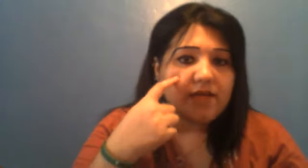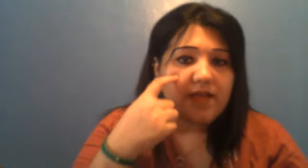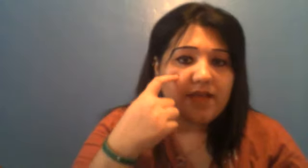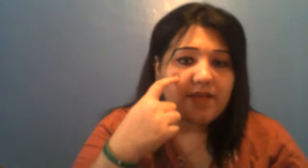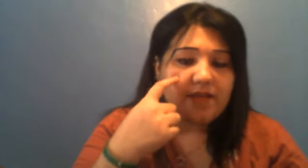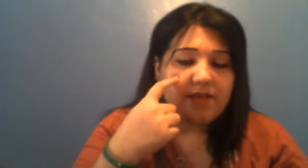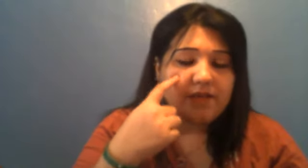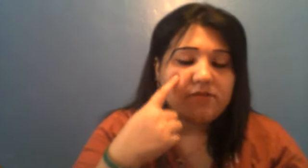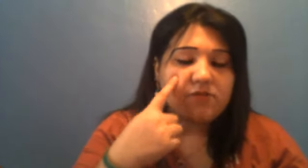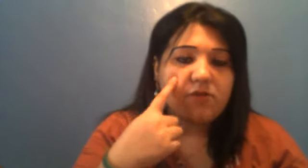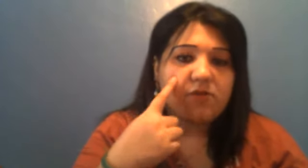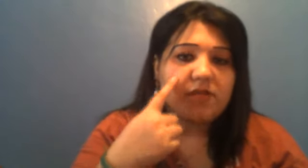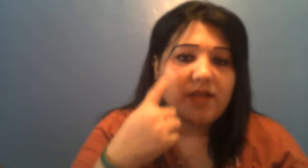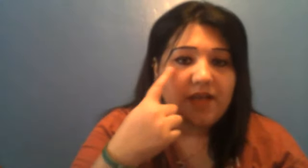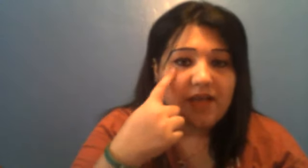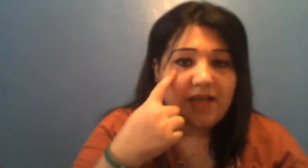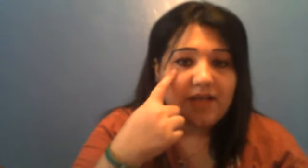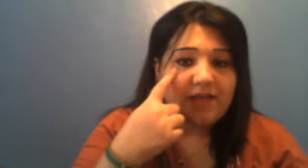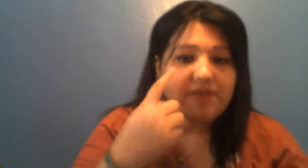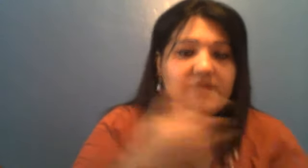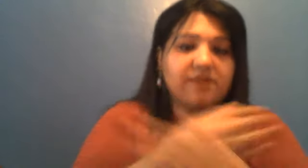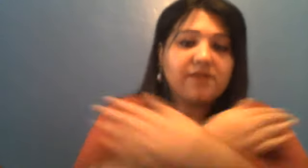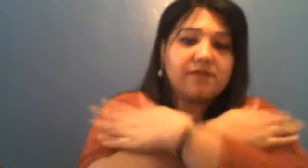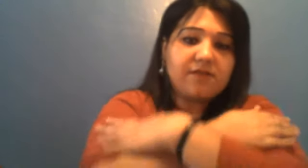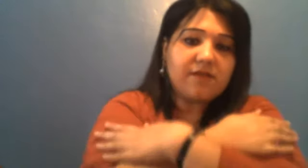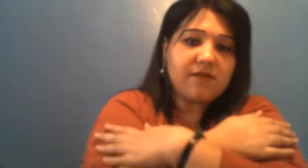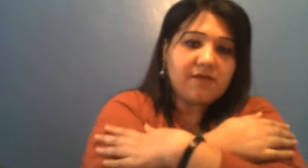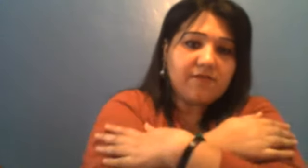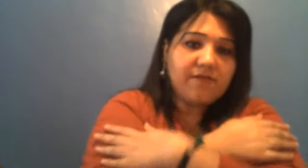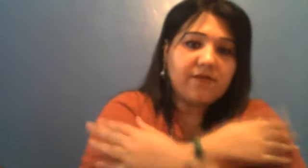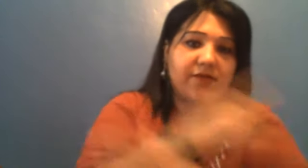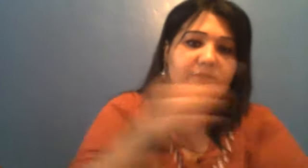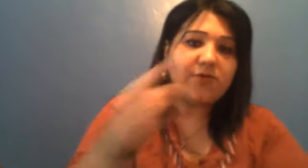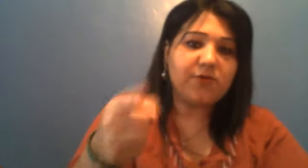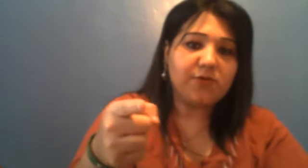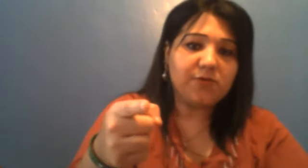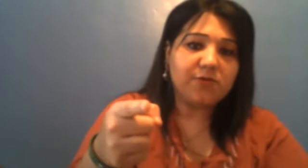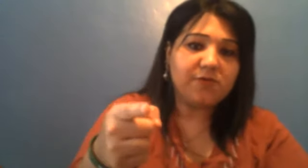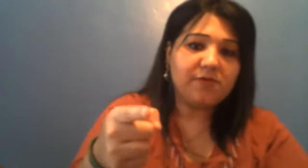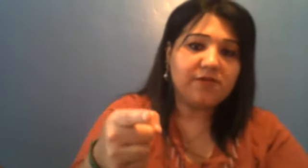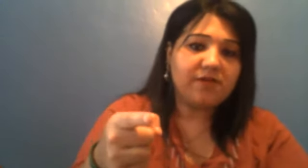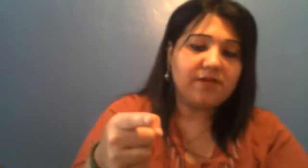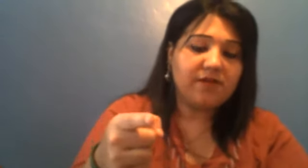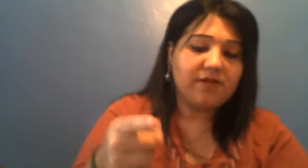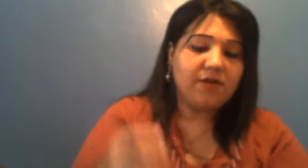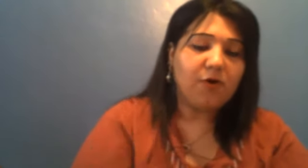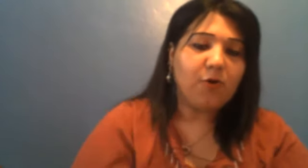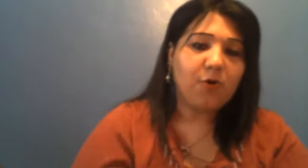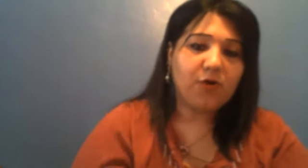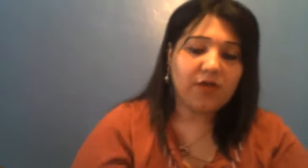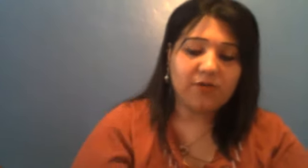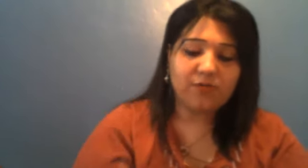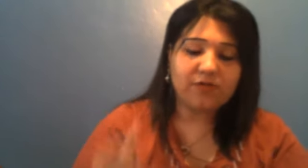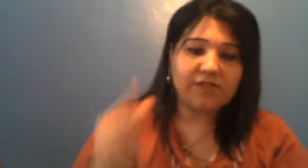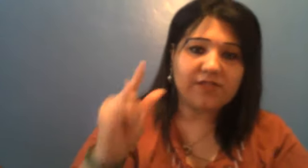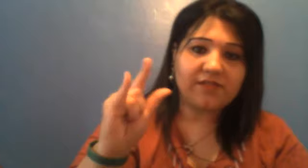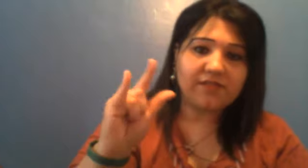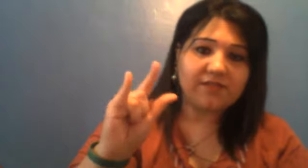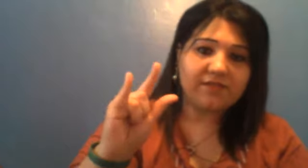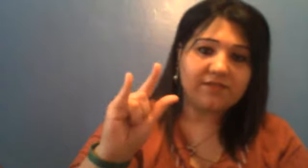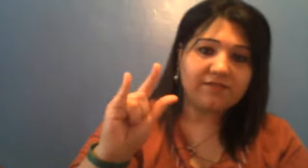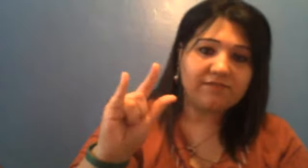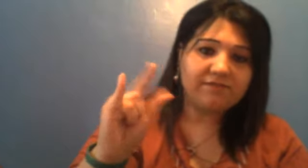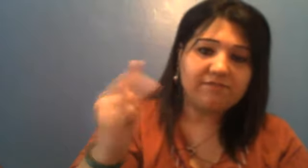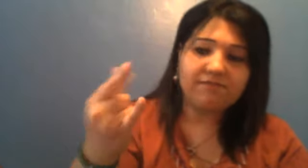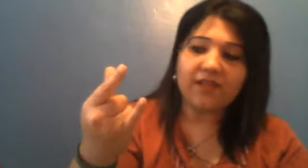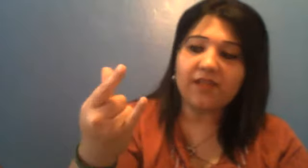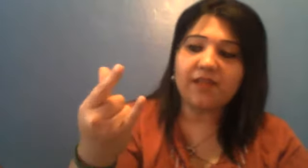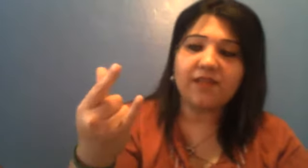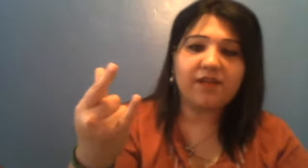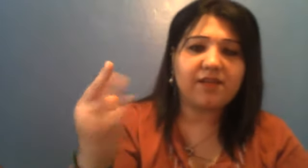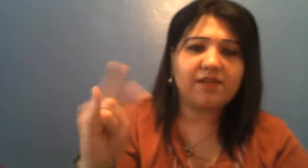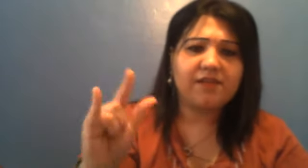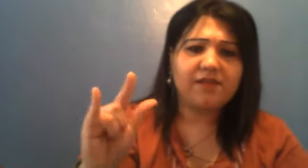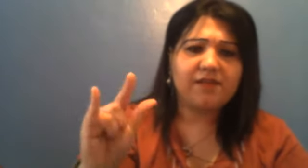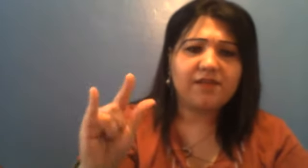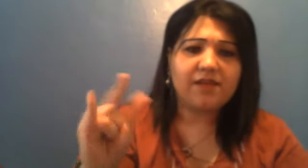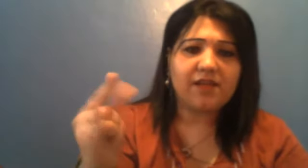not E. So, you say I love you. Or you can do it like this. I I